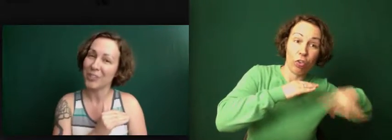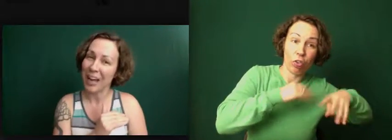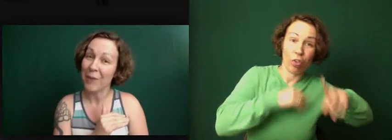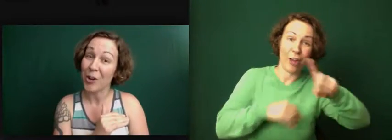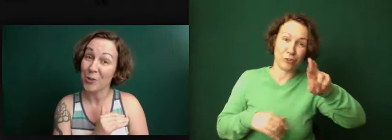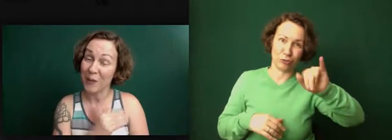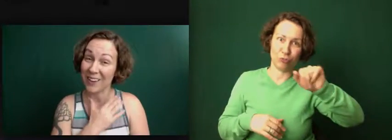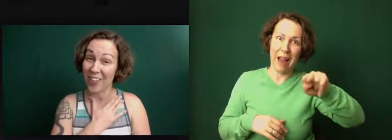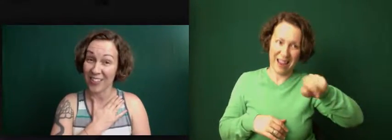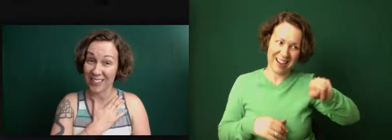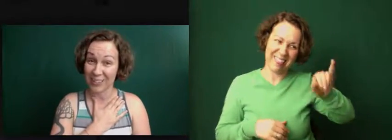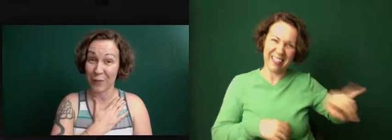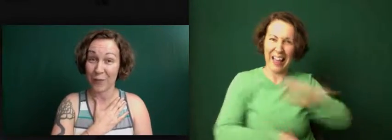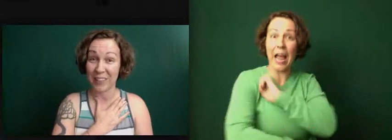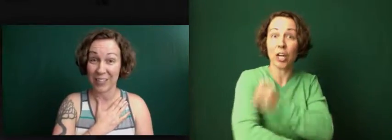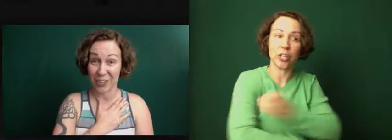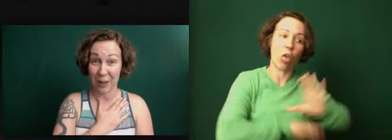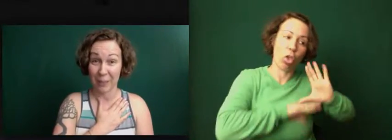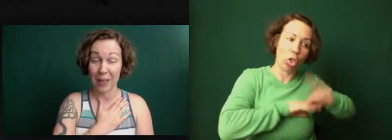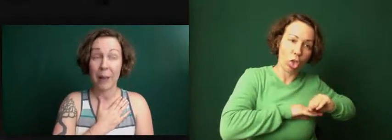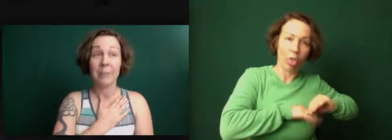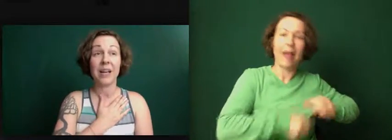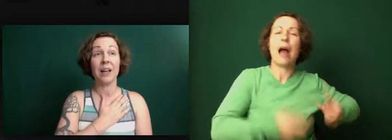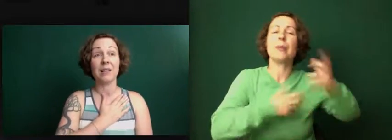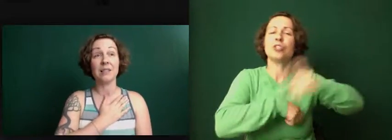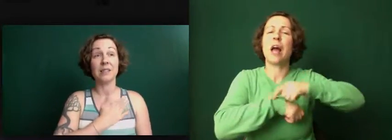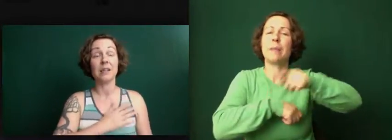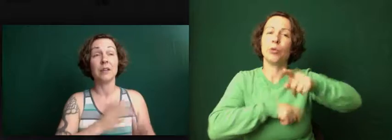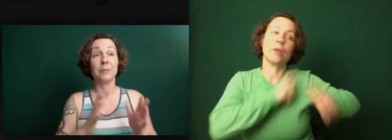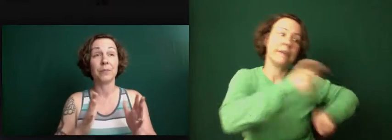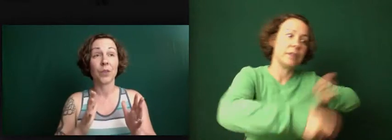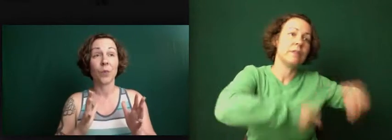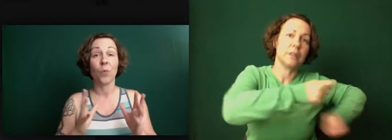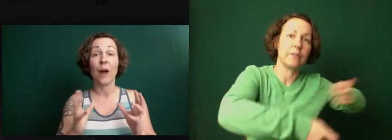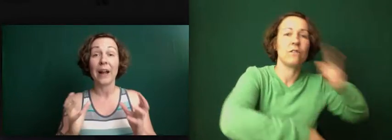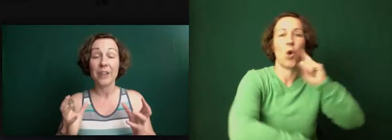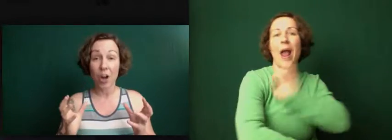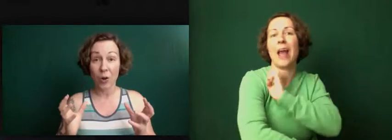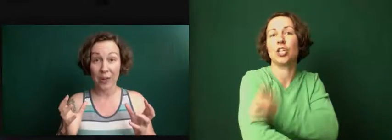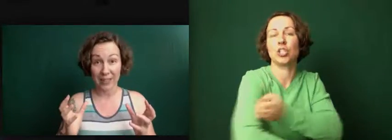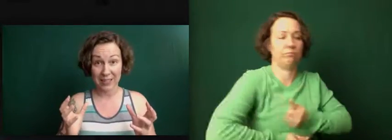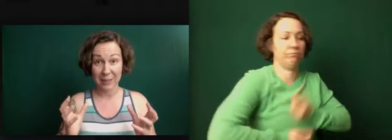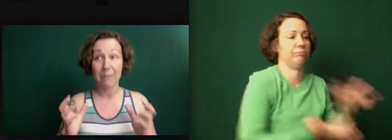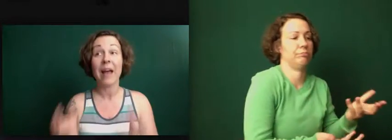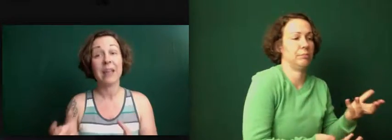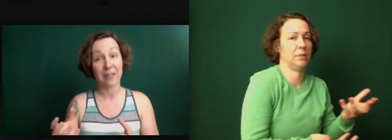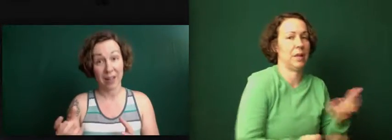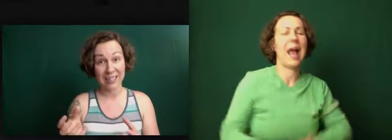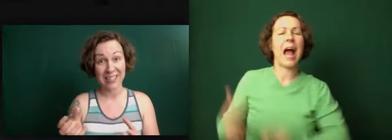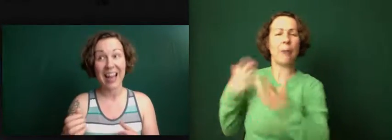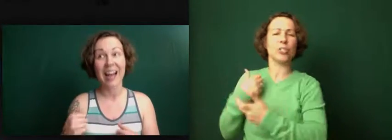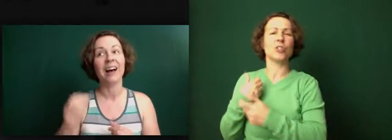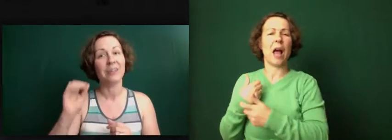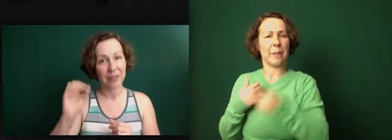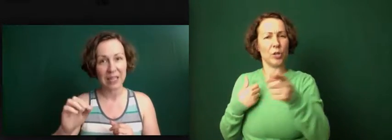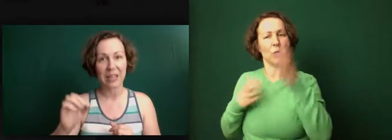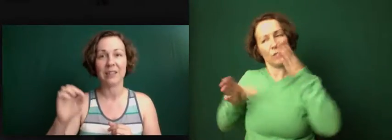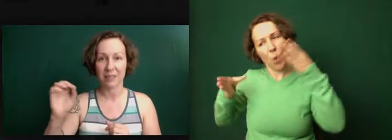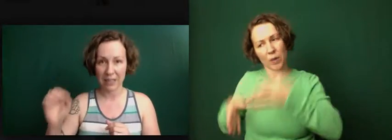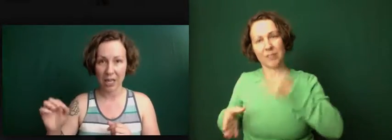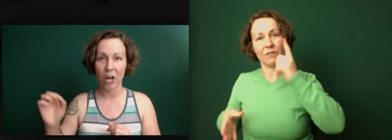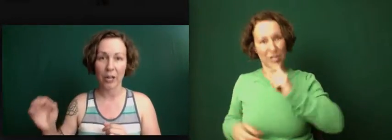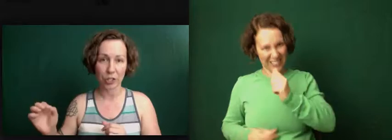And how much time are you spending on things that are filling your cup? Because what I know is many of us